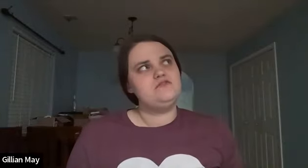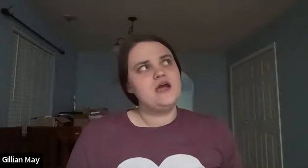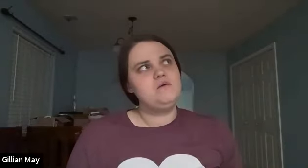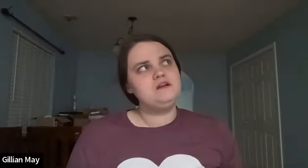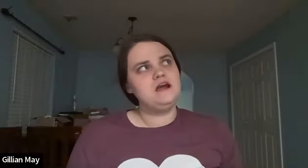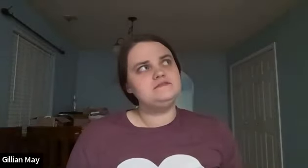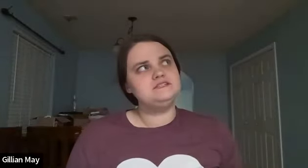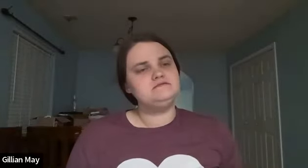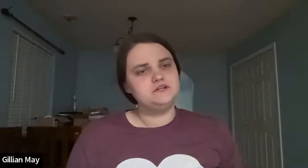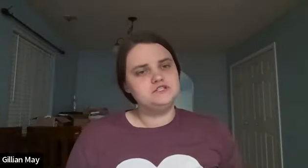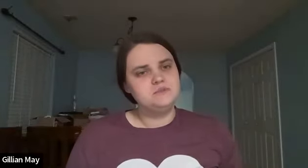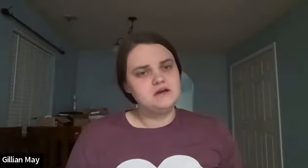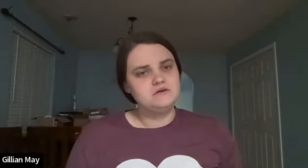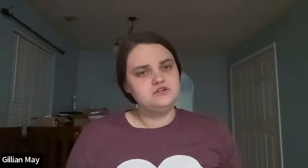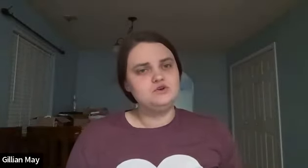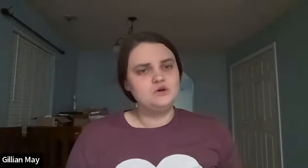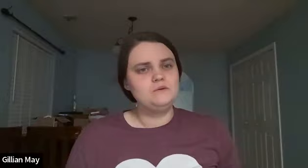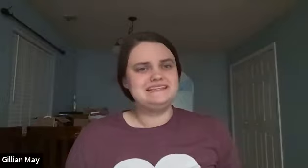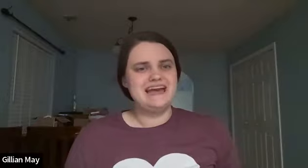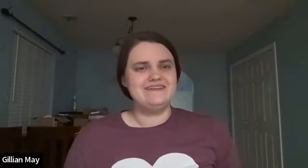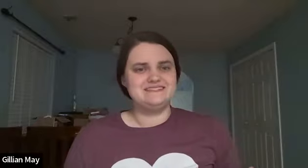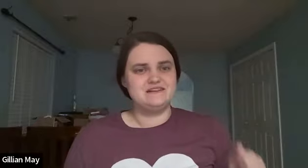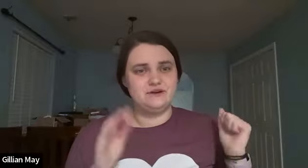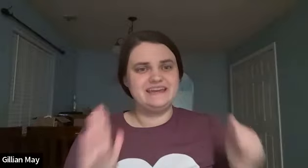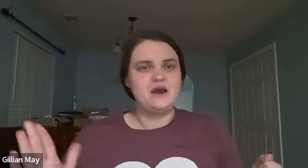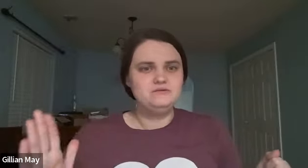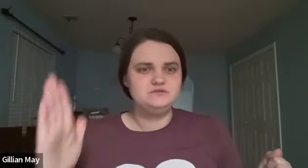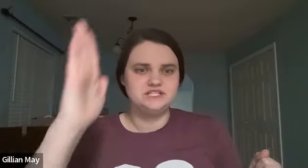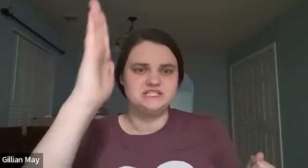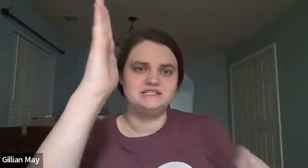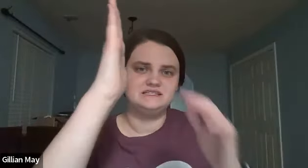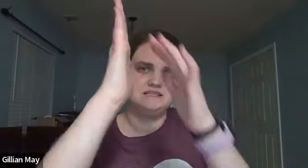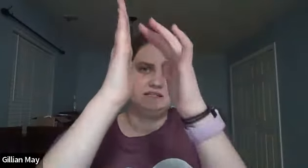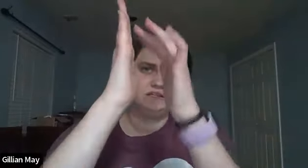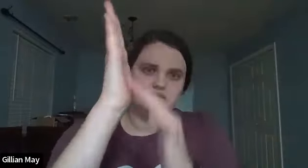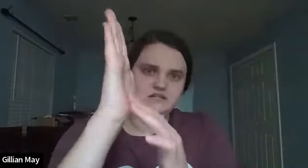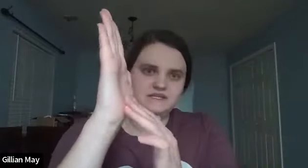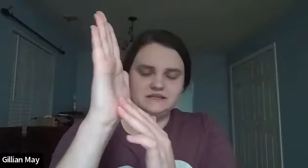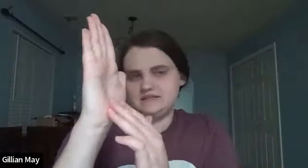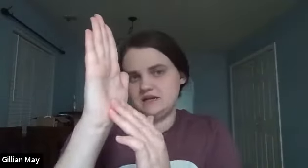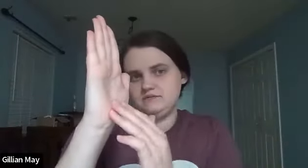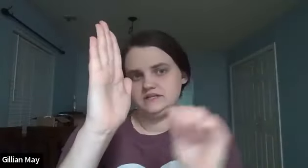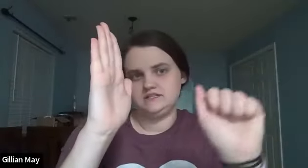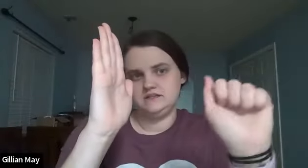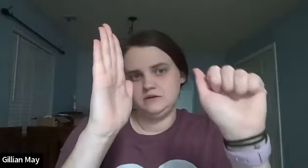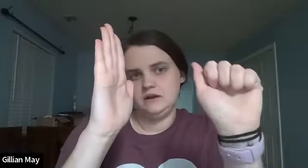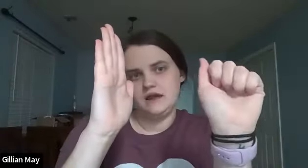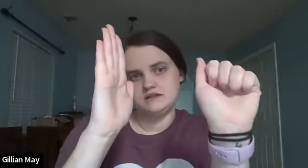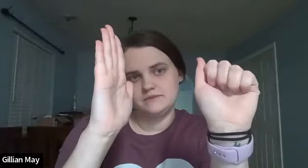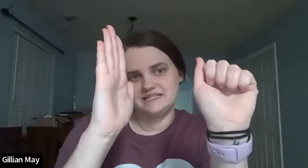That one I've seen fingerspell. You could always add the sign for account, which is non-dominant, like sideways. Your dominant's in